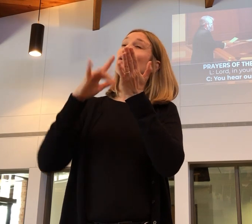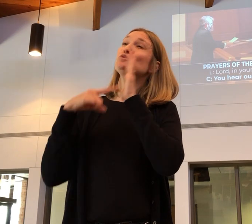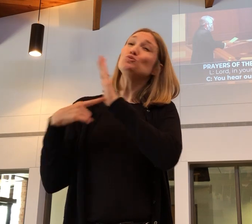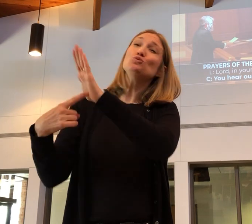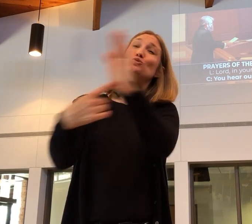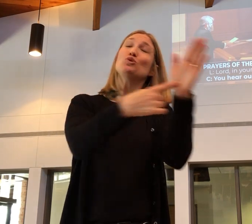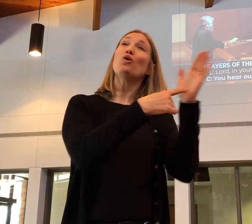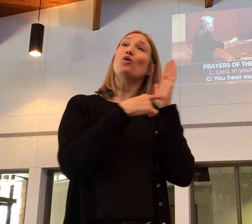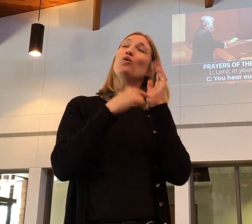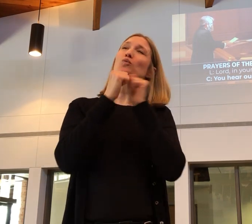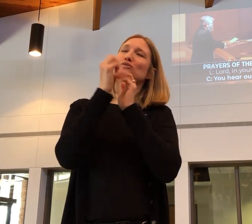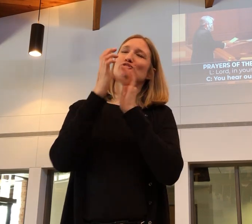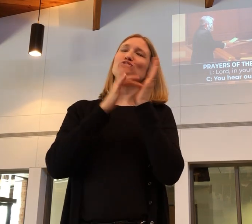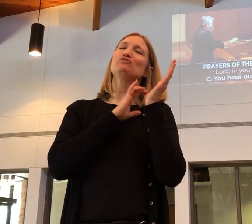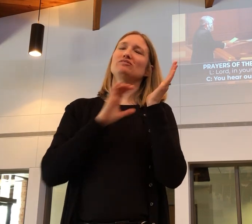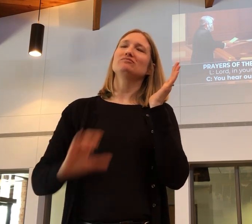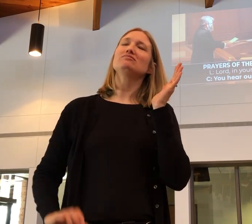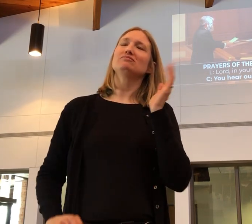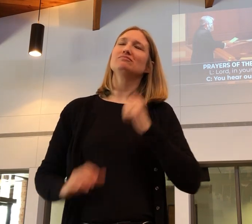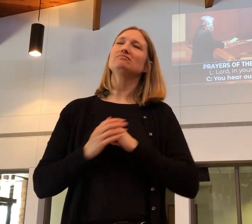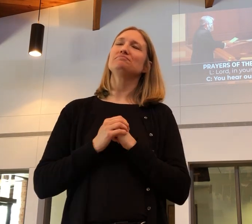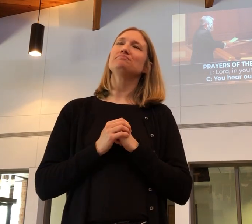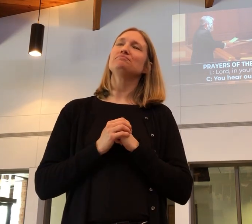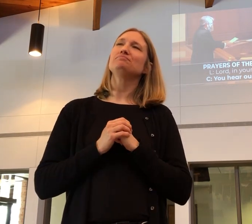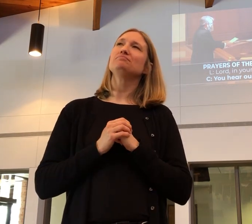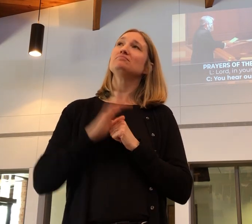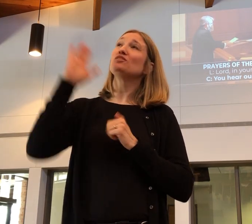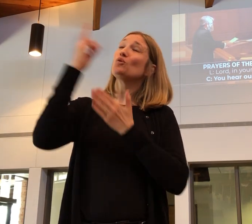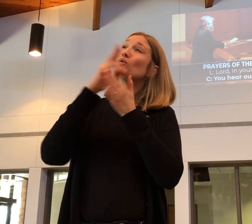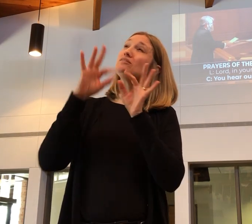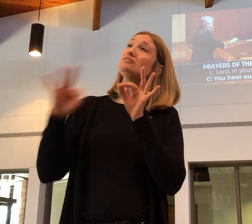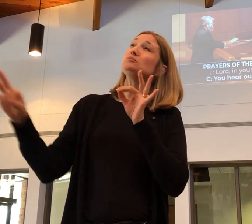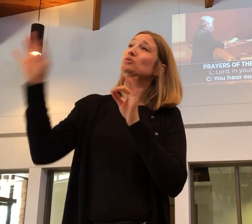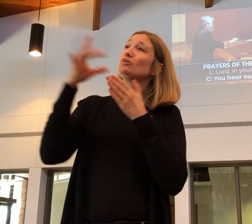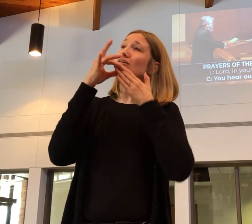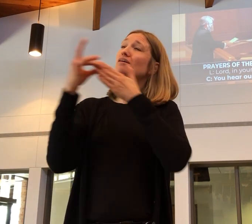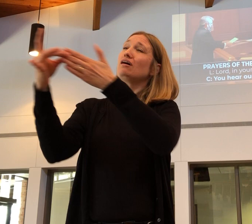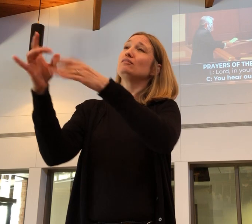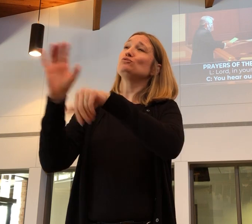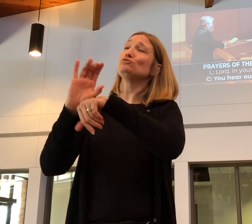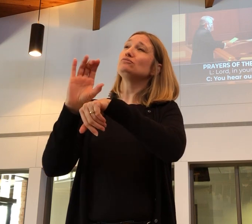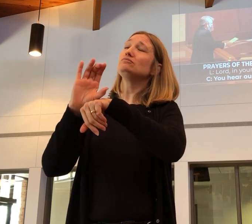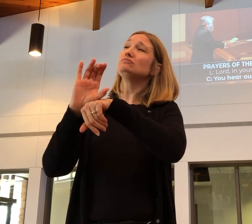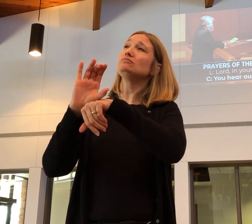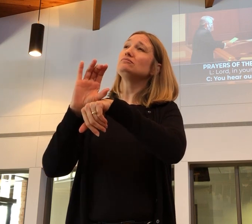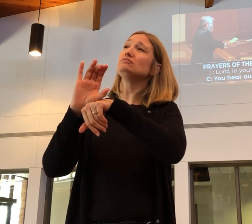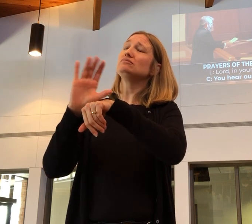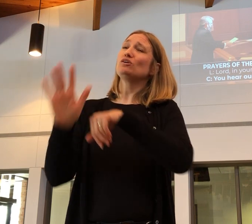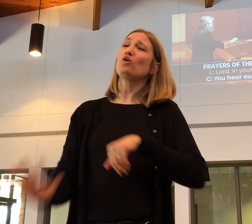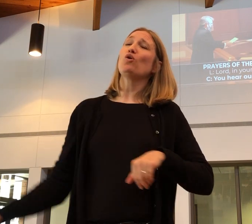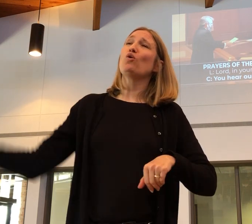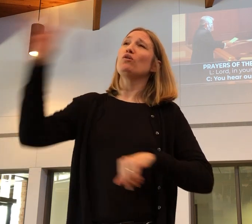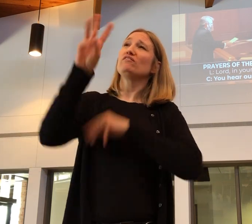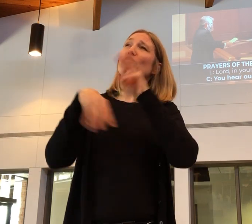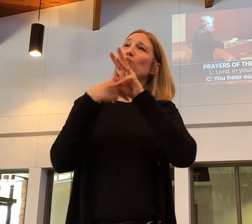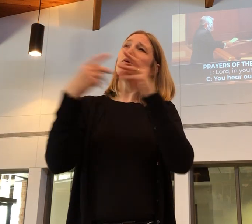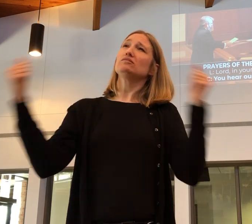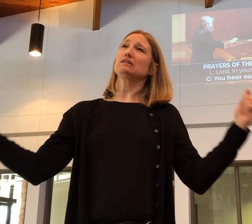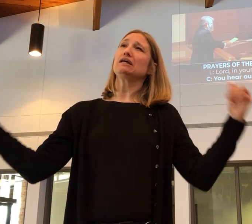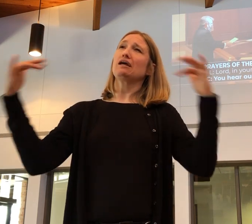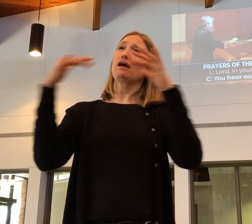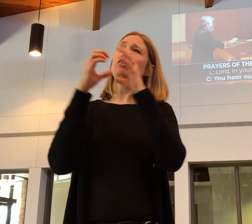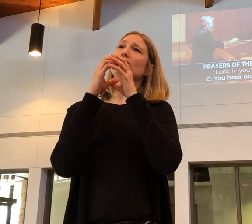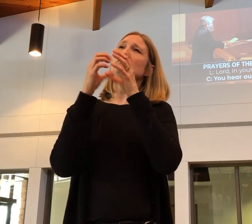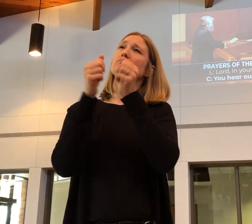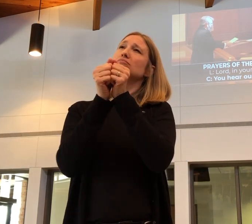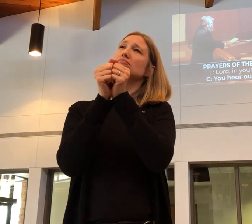Christ. By your Holy Spirit, guide the church and gather it throughout the world.